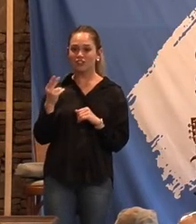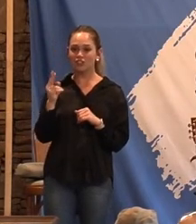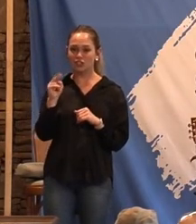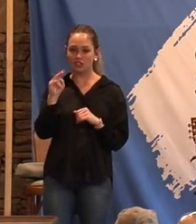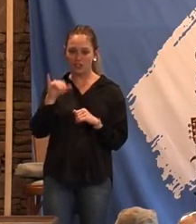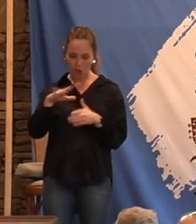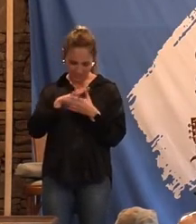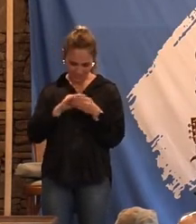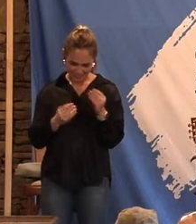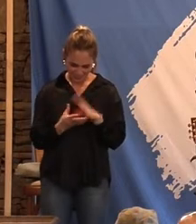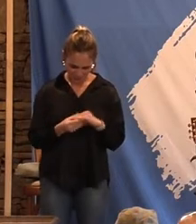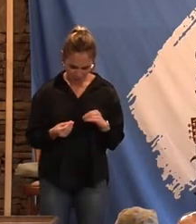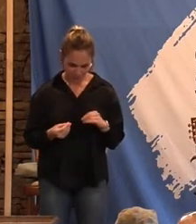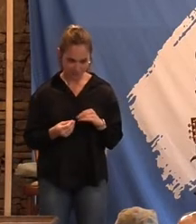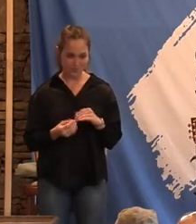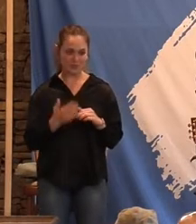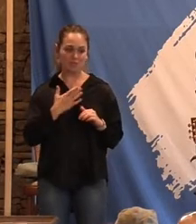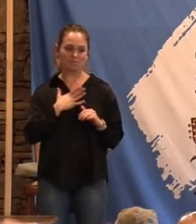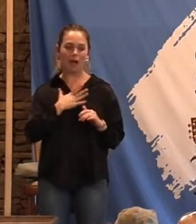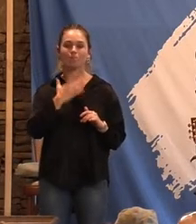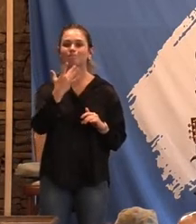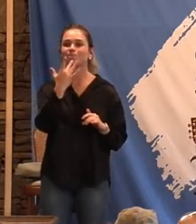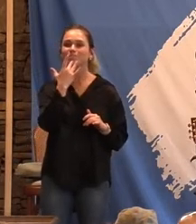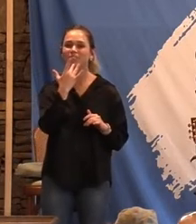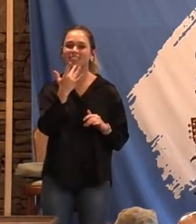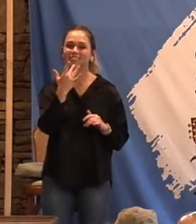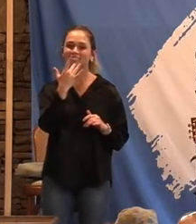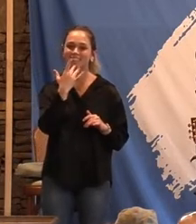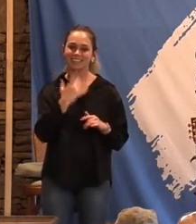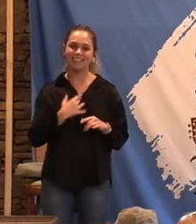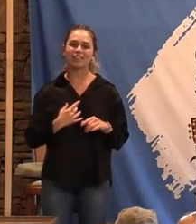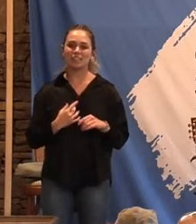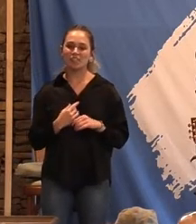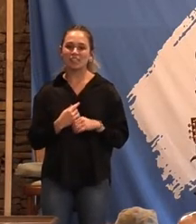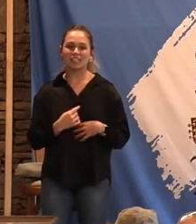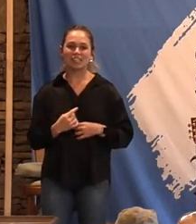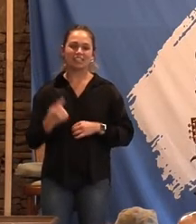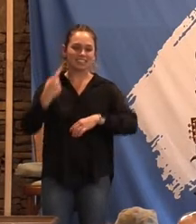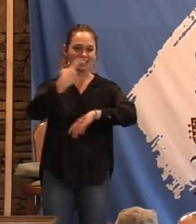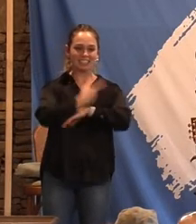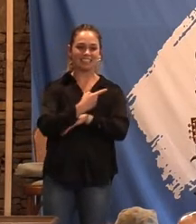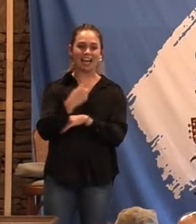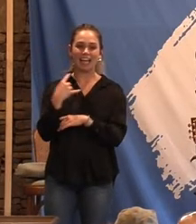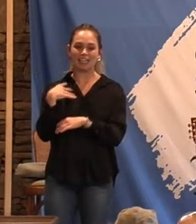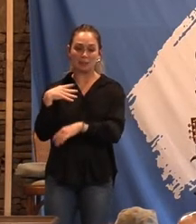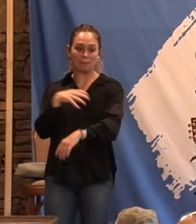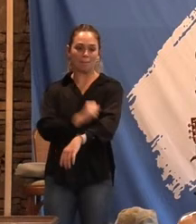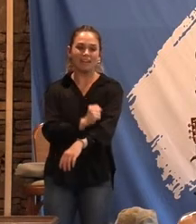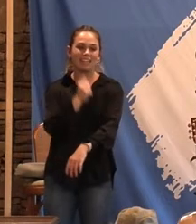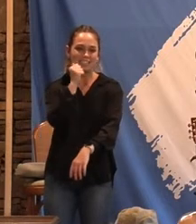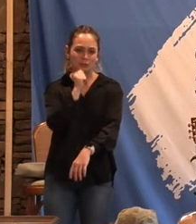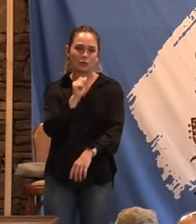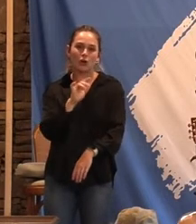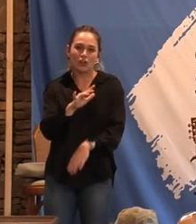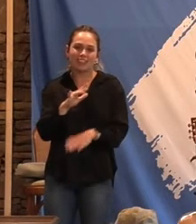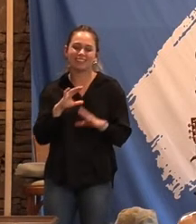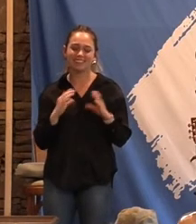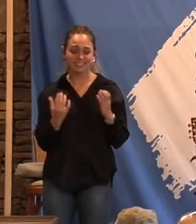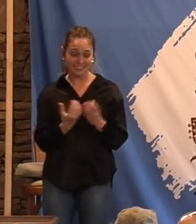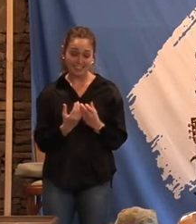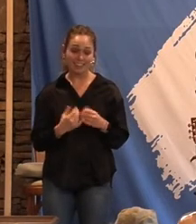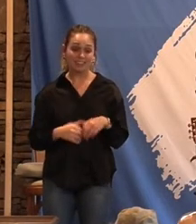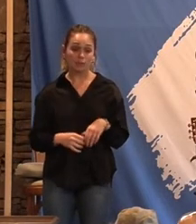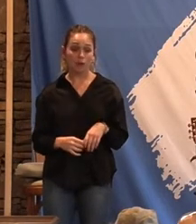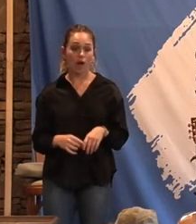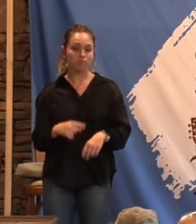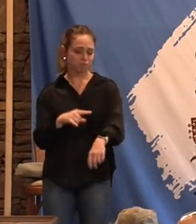story. My personal favorite was the day that Johnny bit a little girl in his class. It was